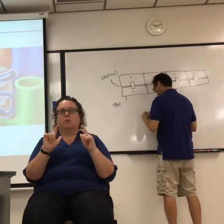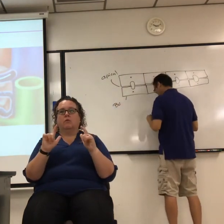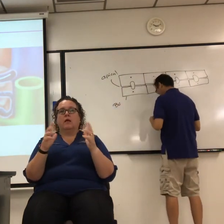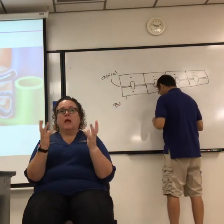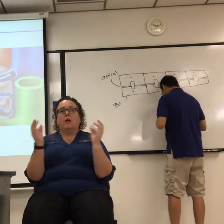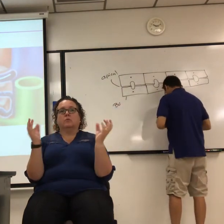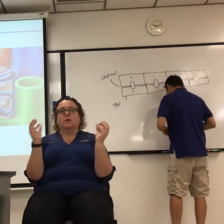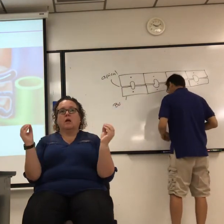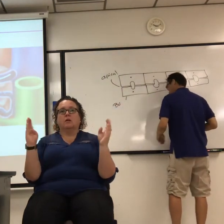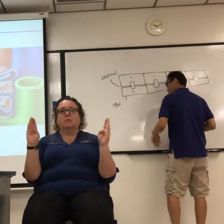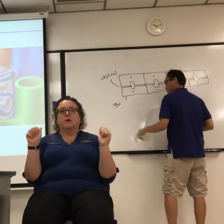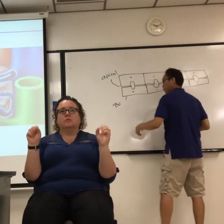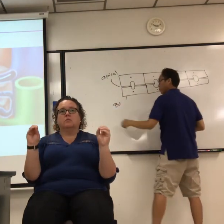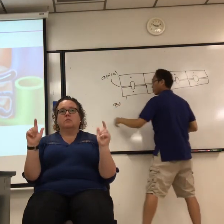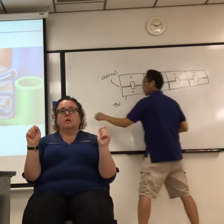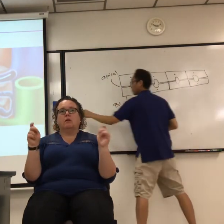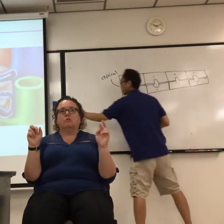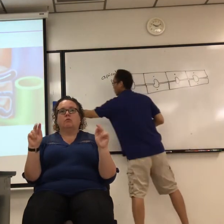basolateral.